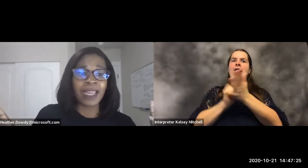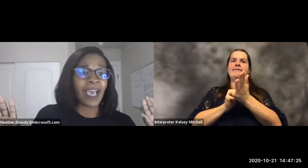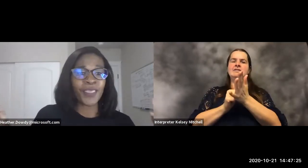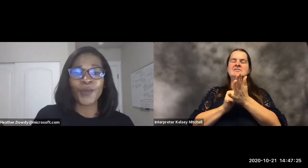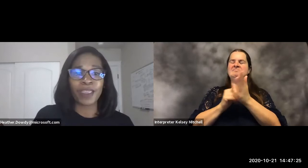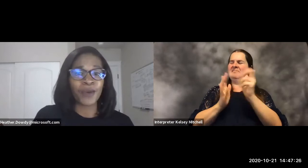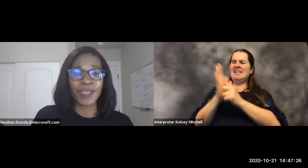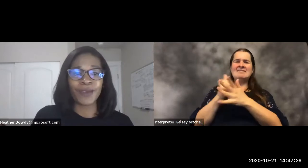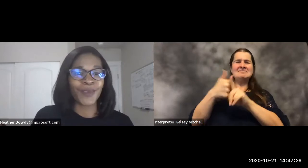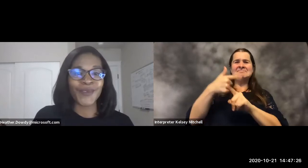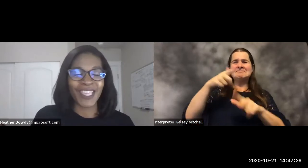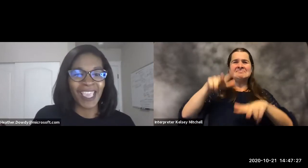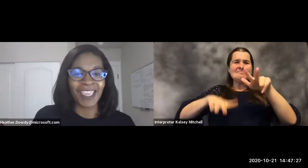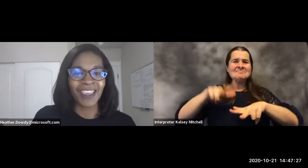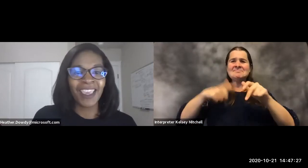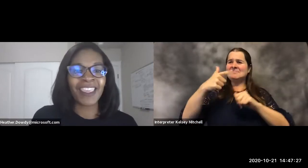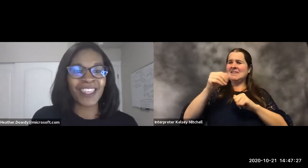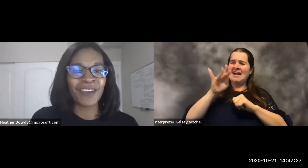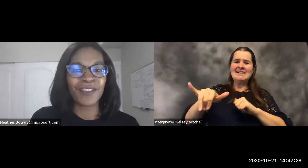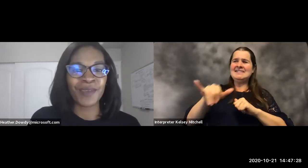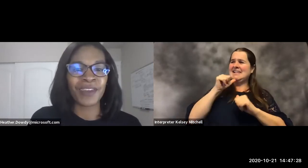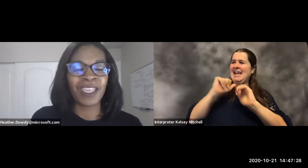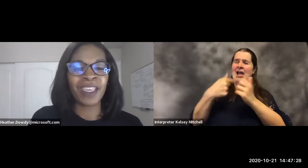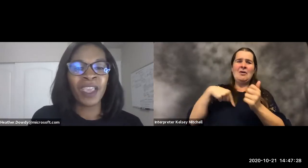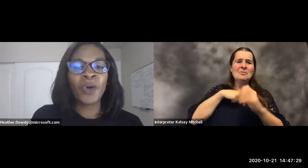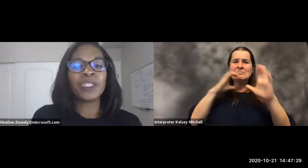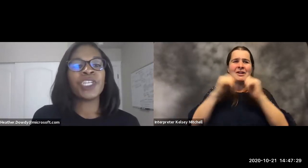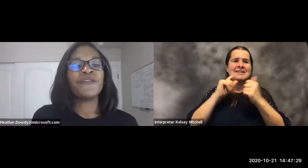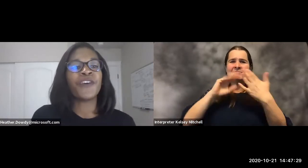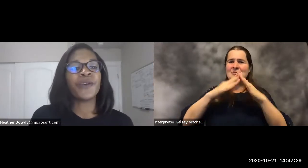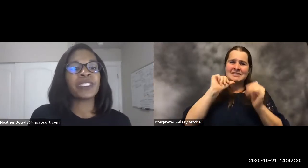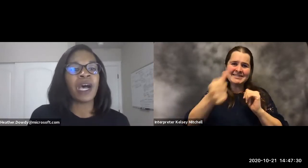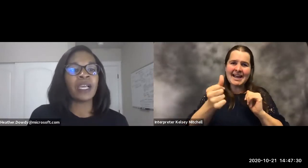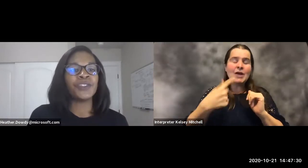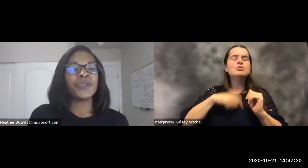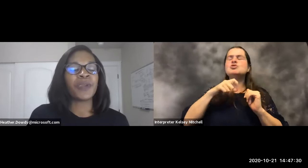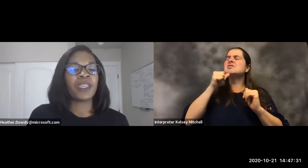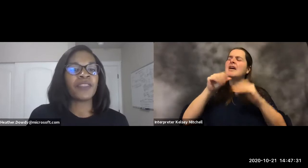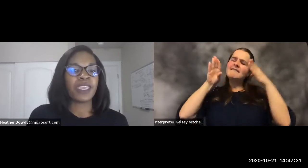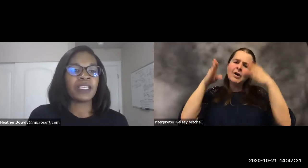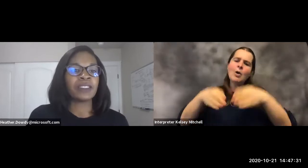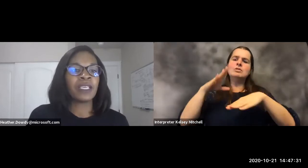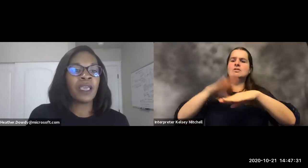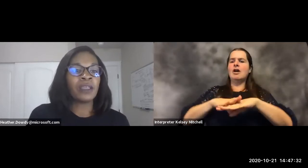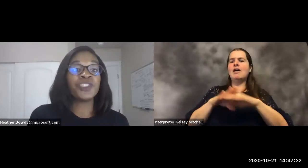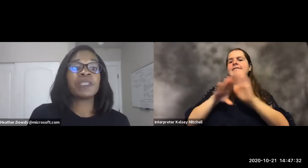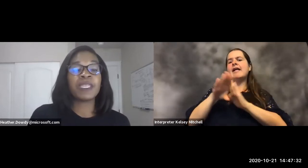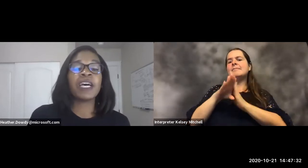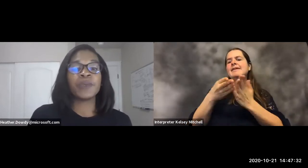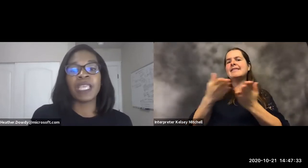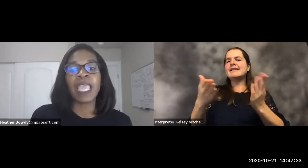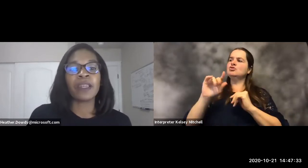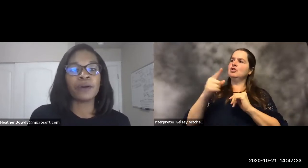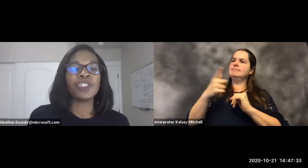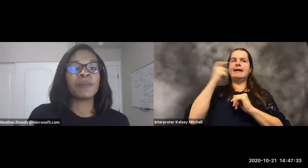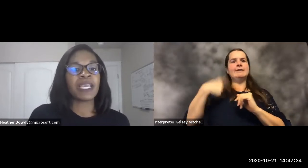gawky and not the way that we communicate in the deaf community. We shouldn't focus on doing things just